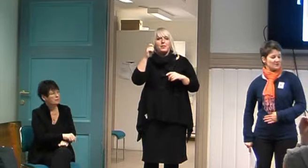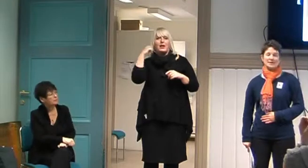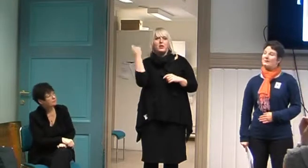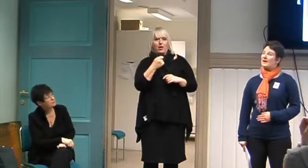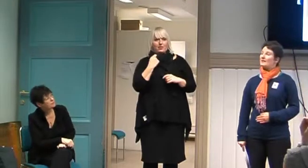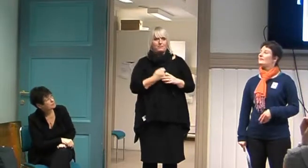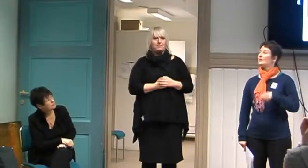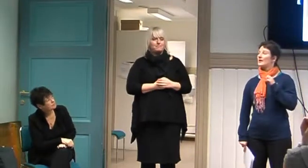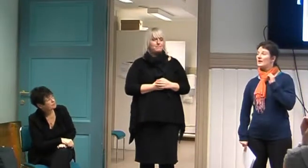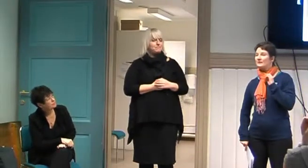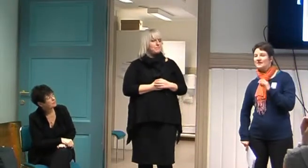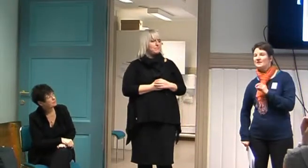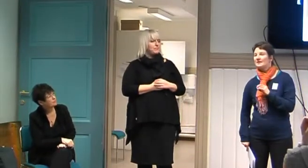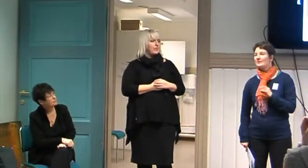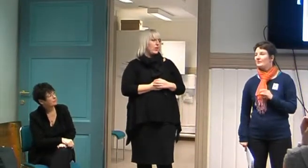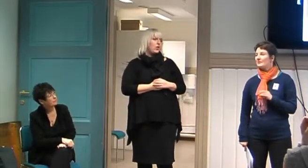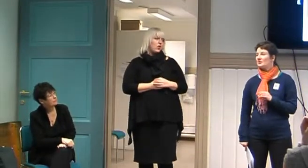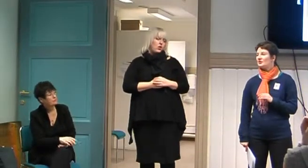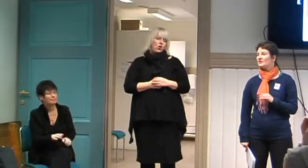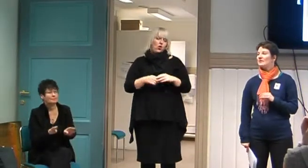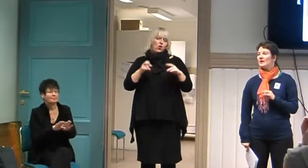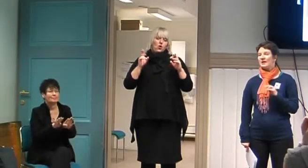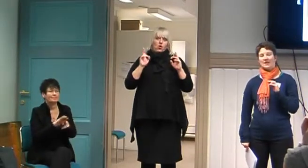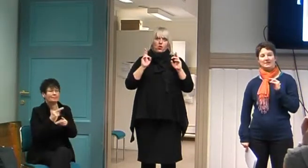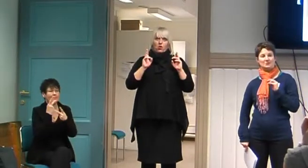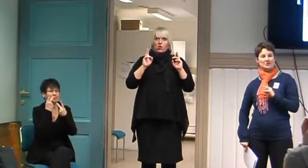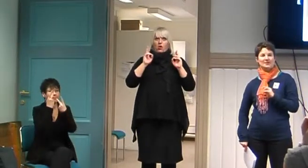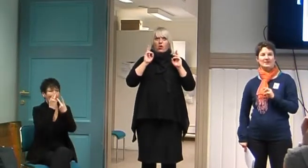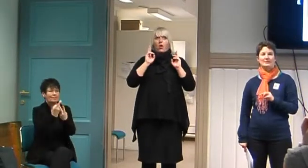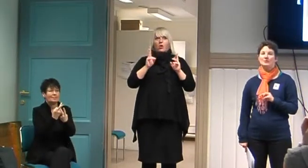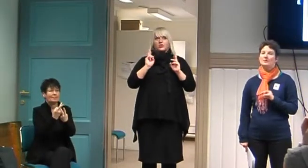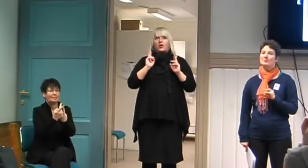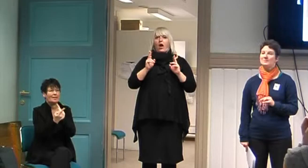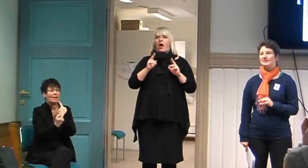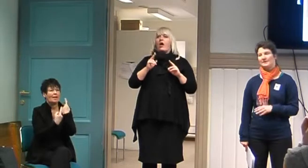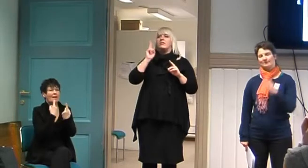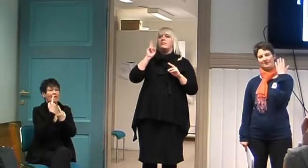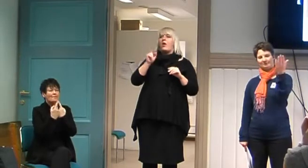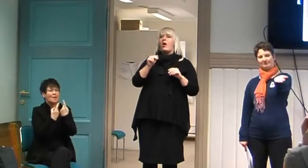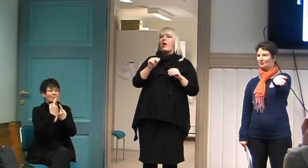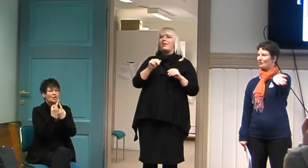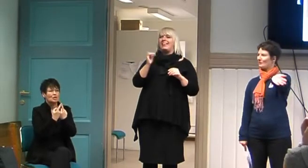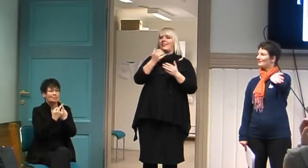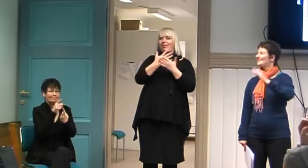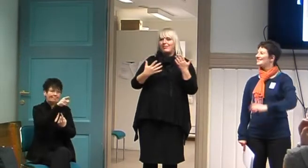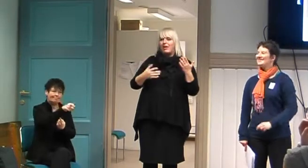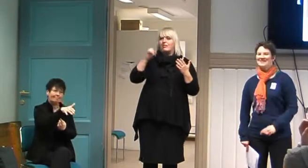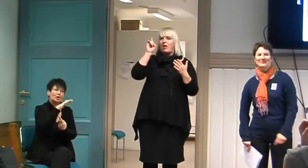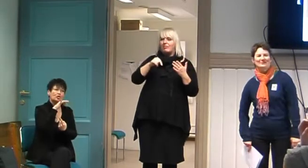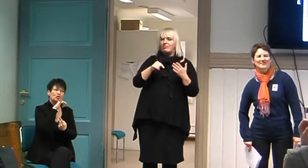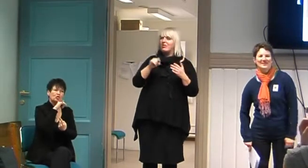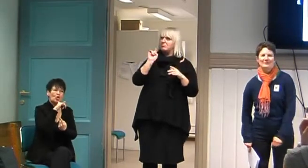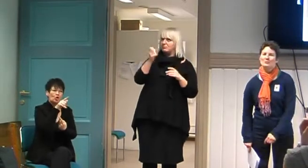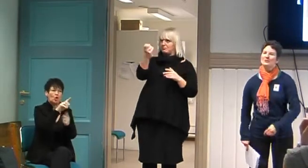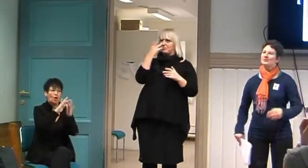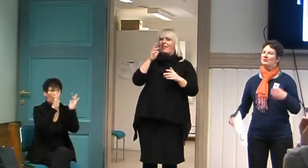We also have visitor information in British Sign Language on our website, and John